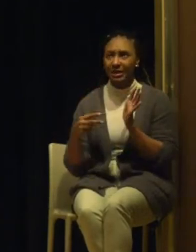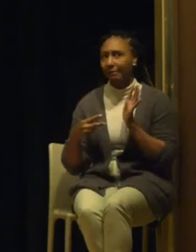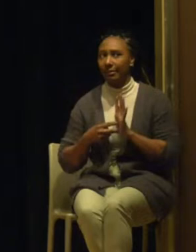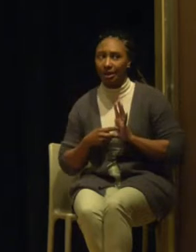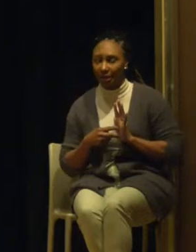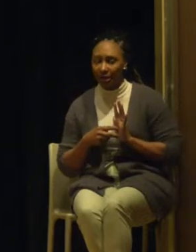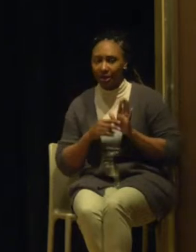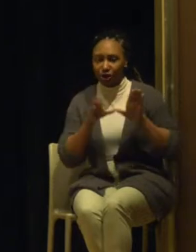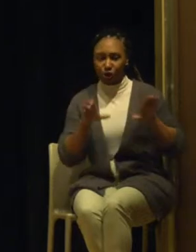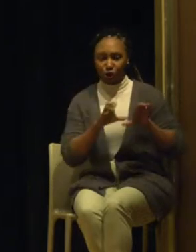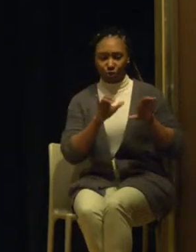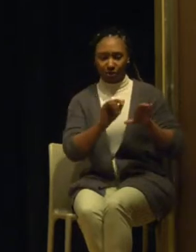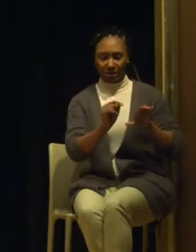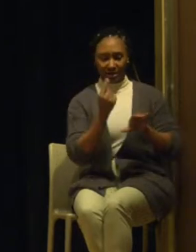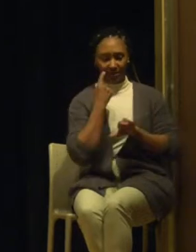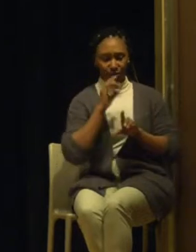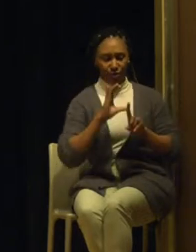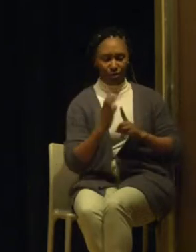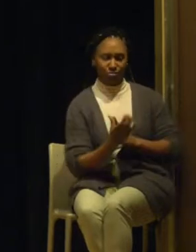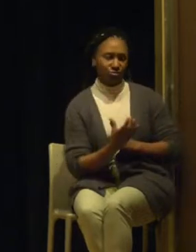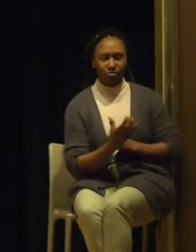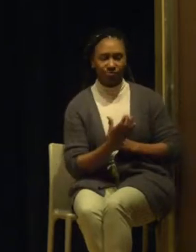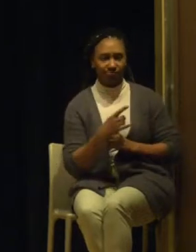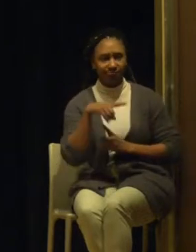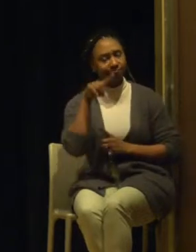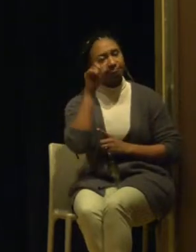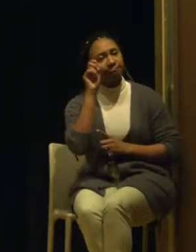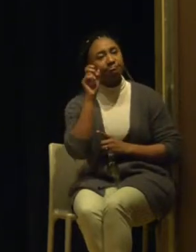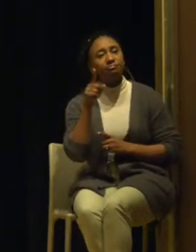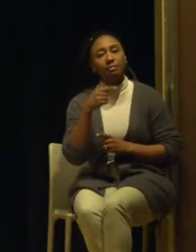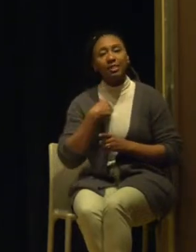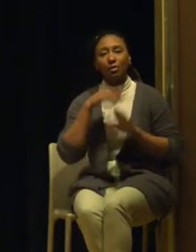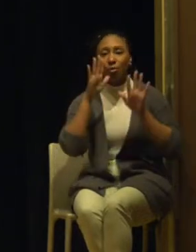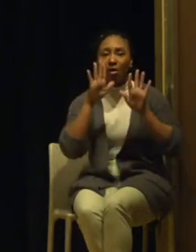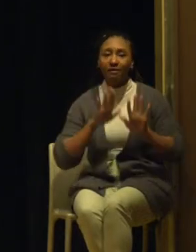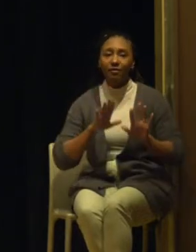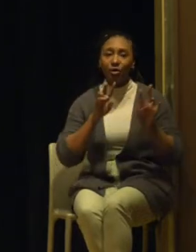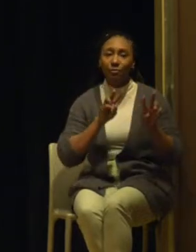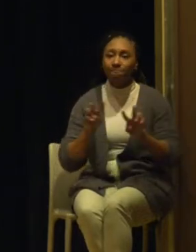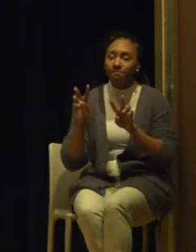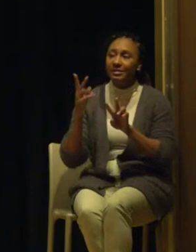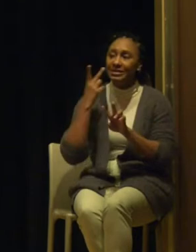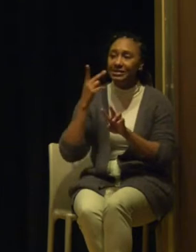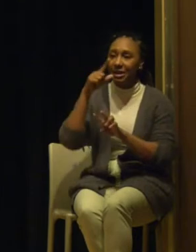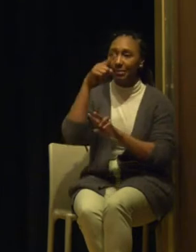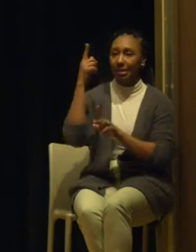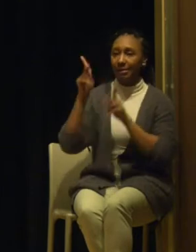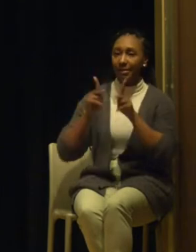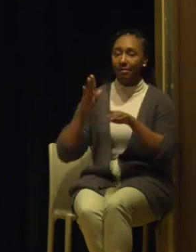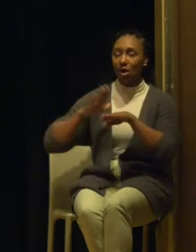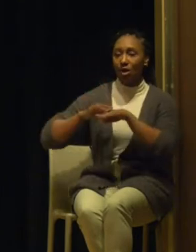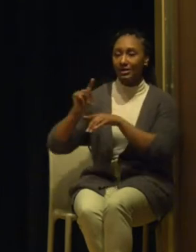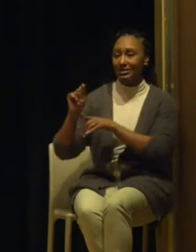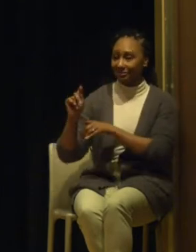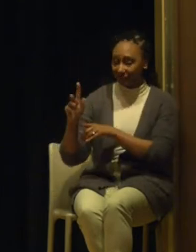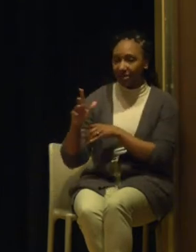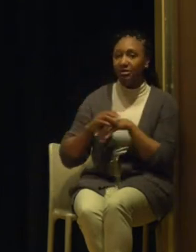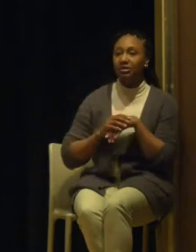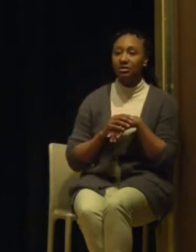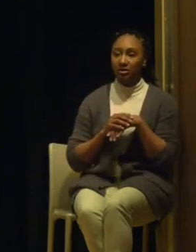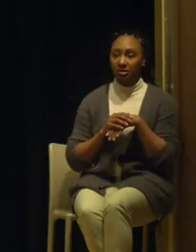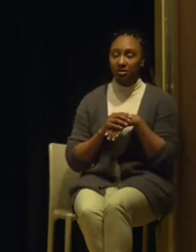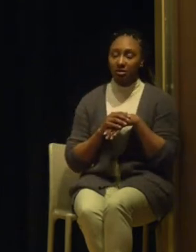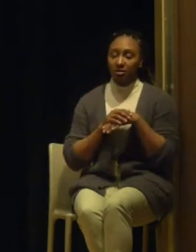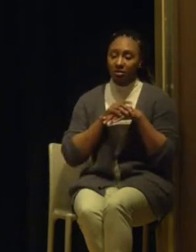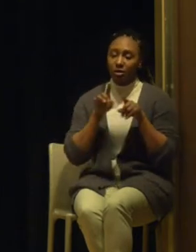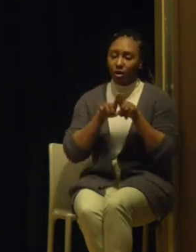I realized, you know, they were grateful to see Black people on the air. Yeah. They were grateful that, you know, I kind